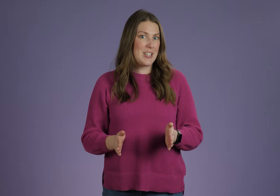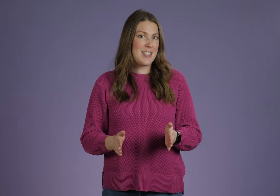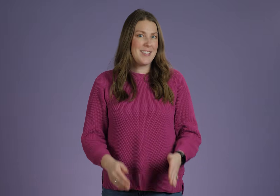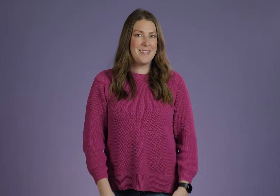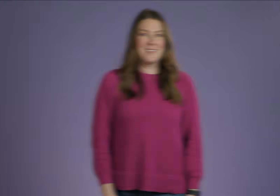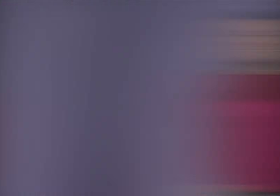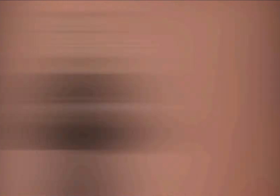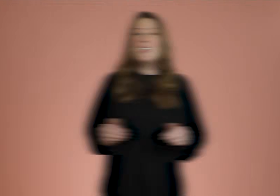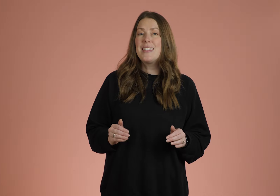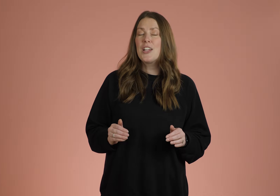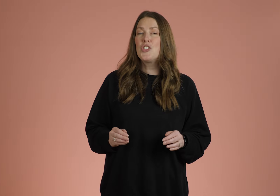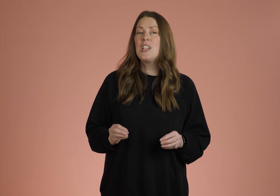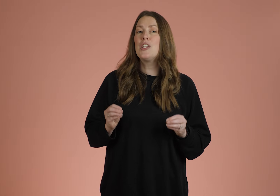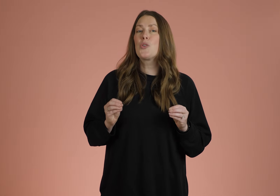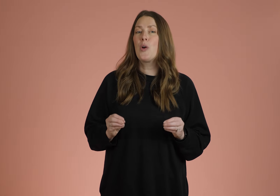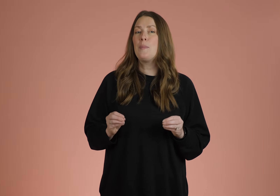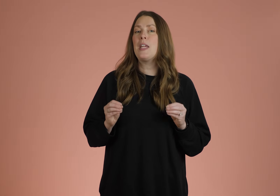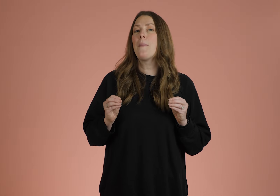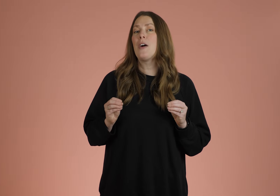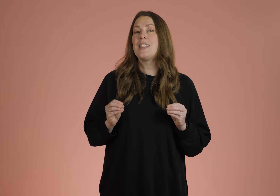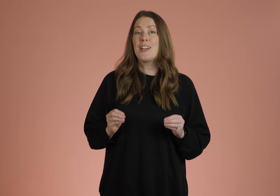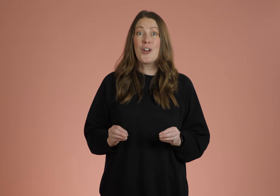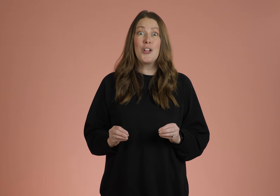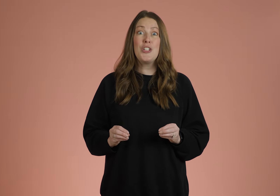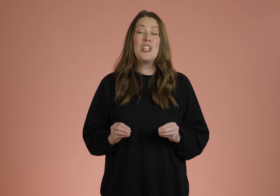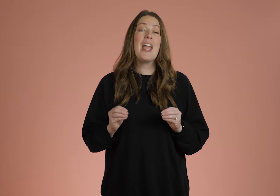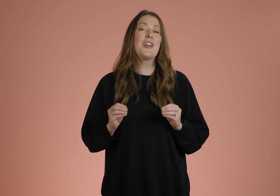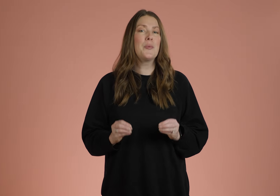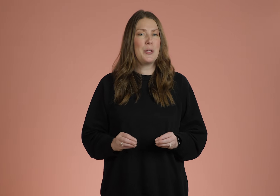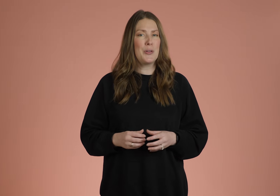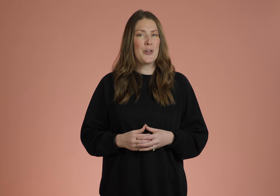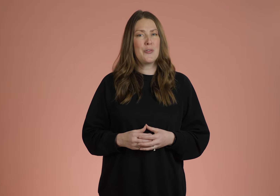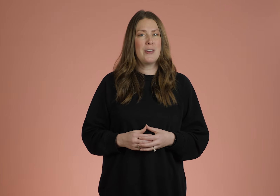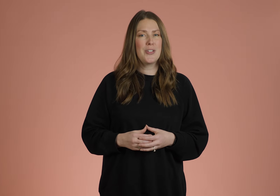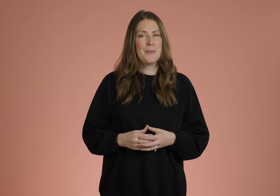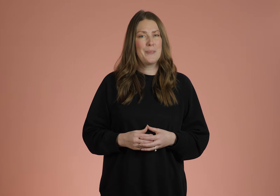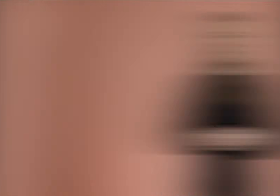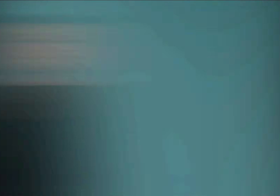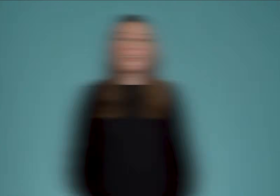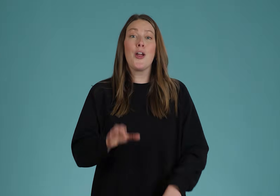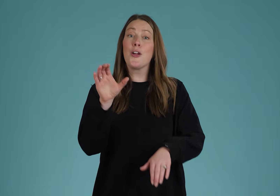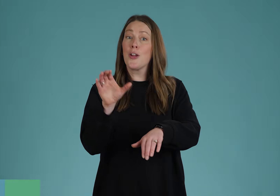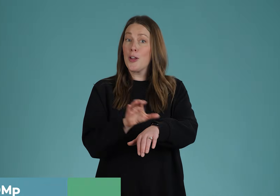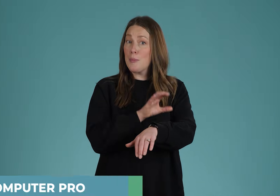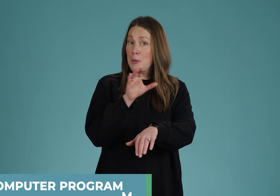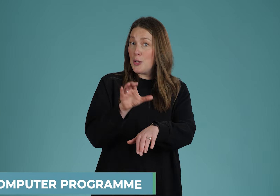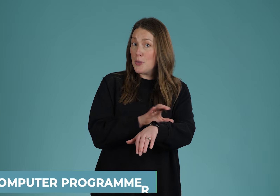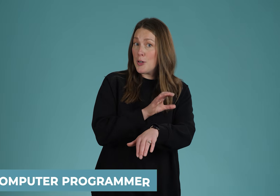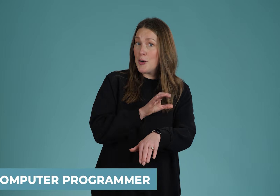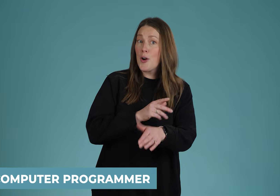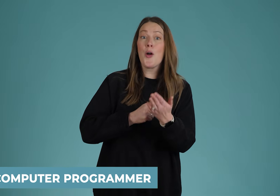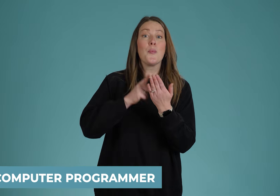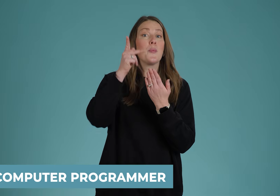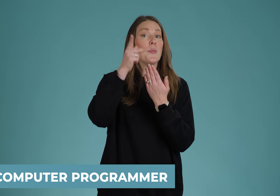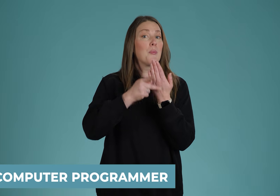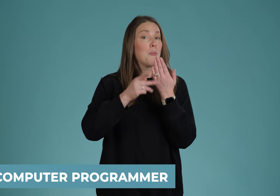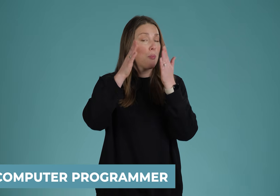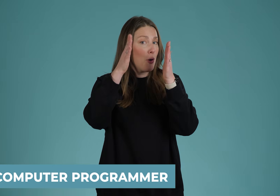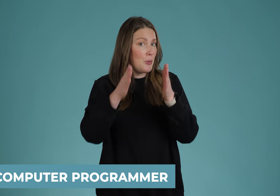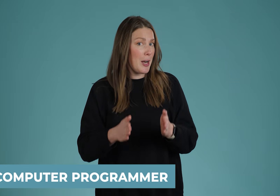Meteorologist. This section is going to be about technology and computer careers. Computer